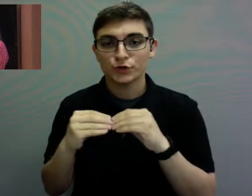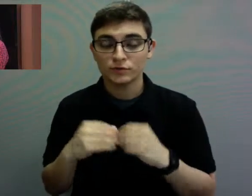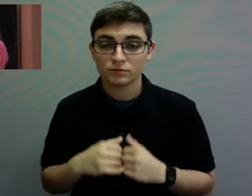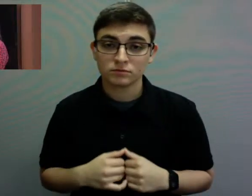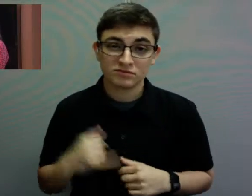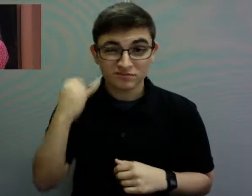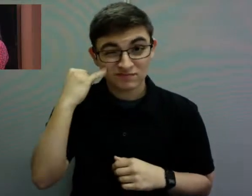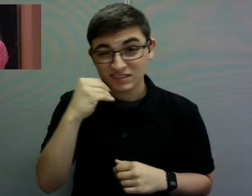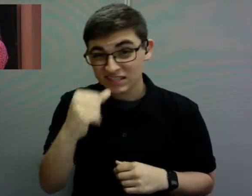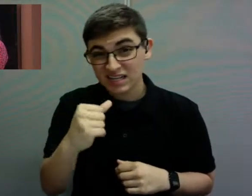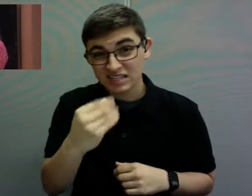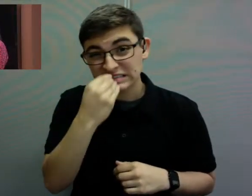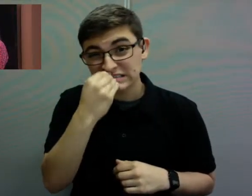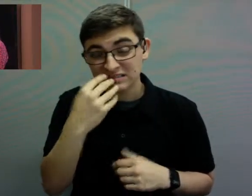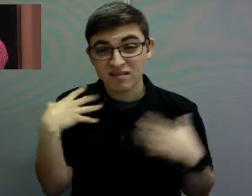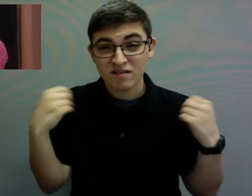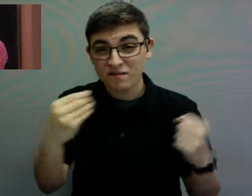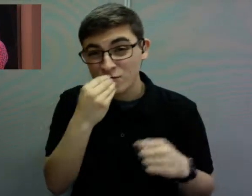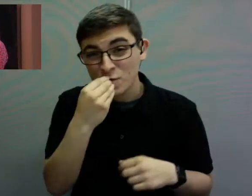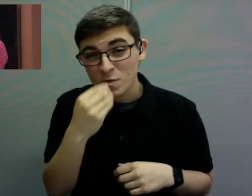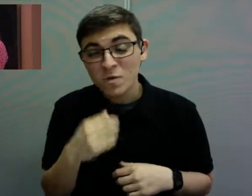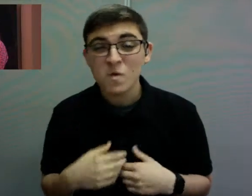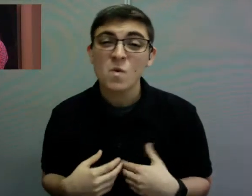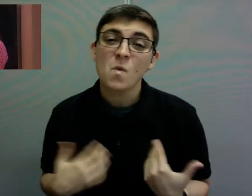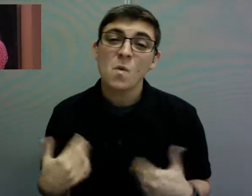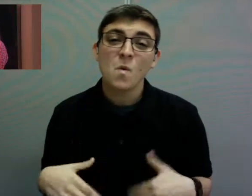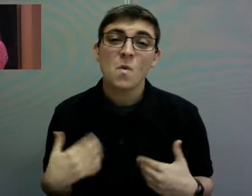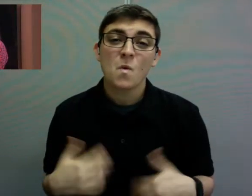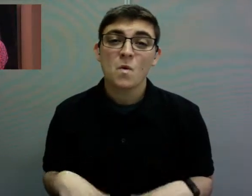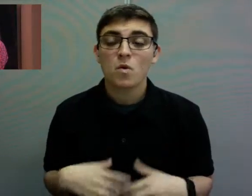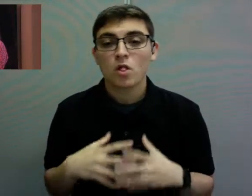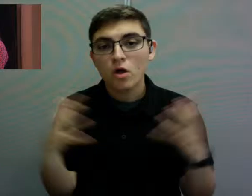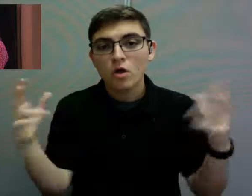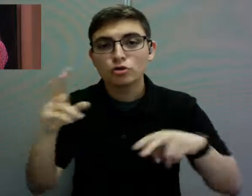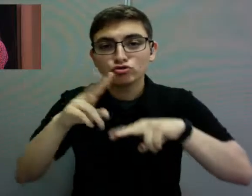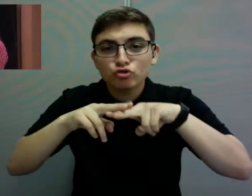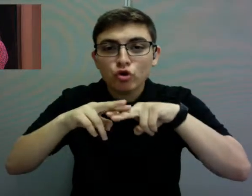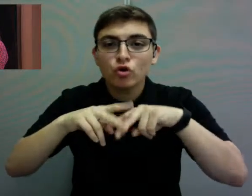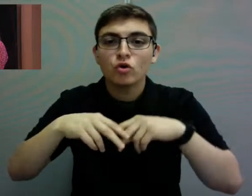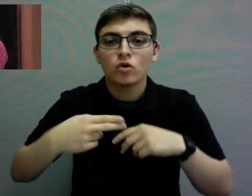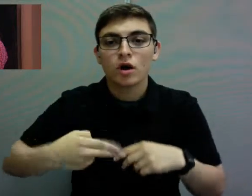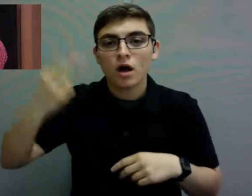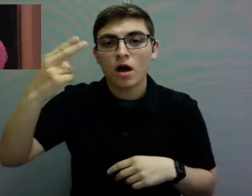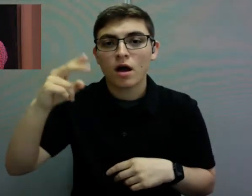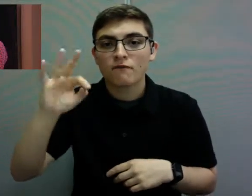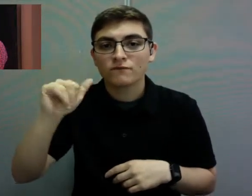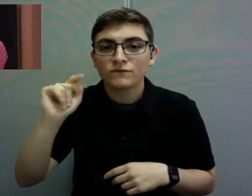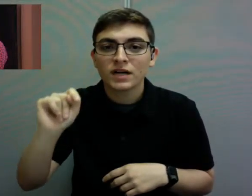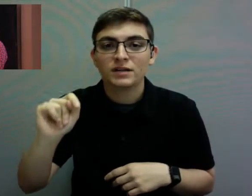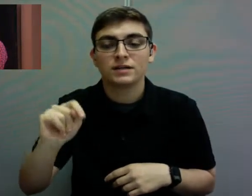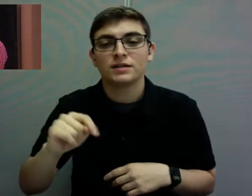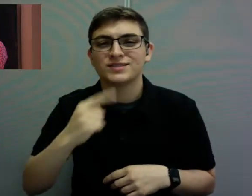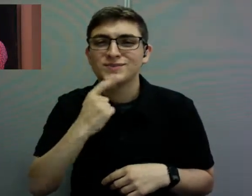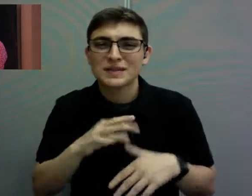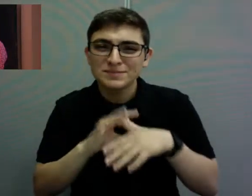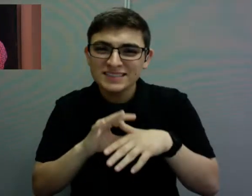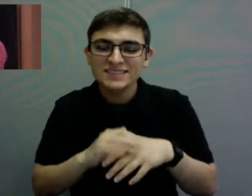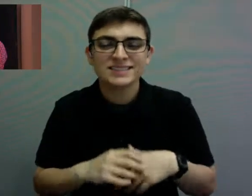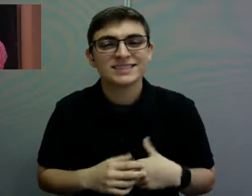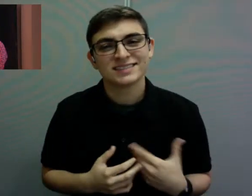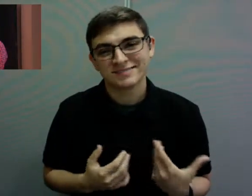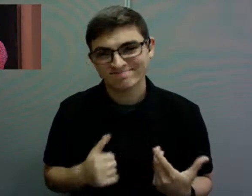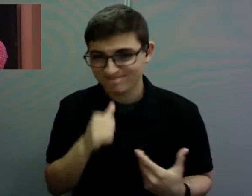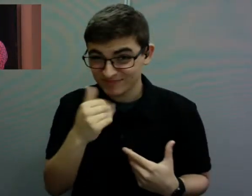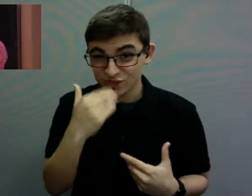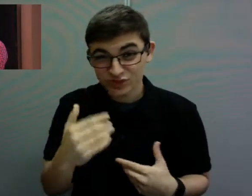unhealthy diet, so high fat, high cholesterol, a lot of salt, these kind of things, a lot of red meat, all of these things are